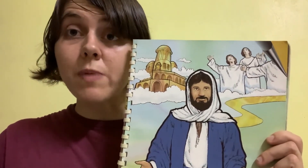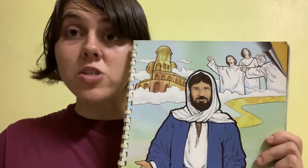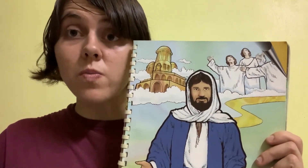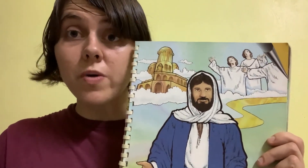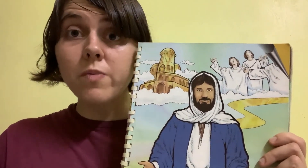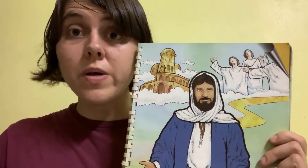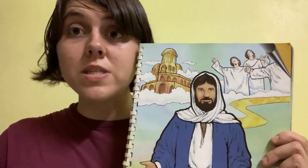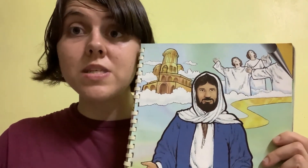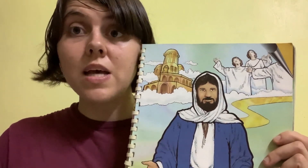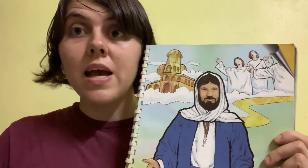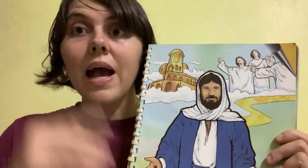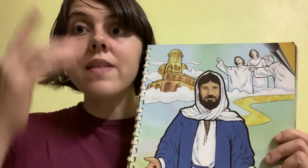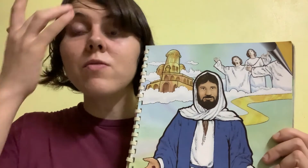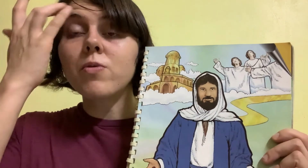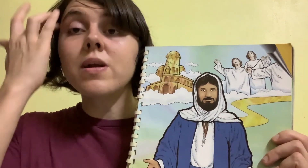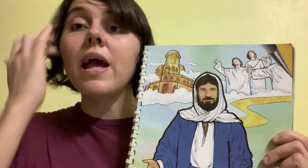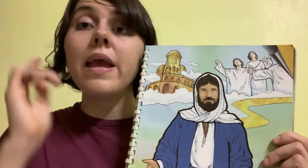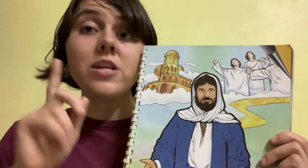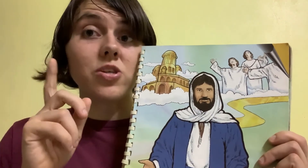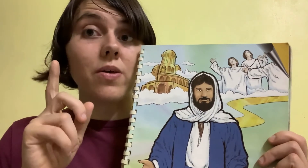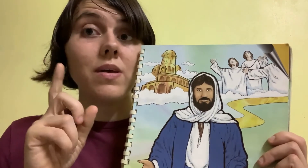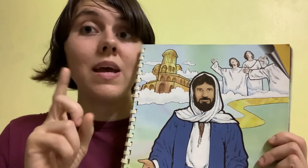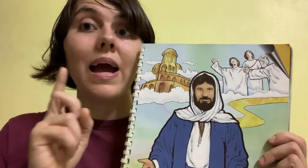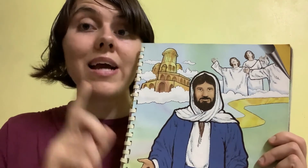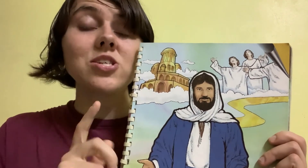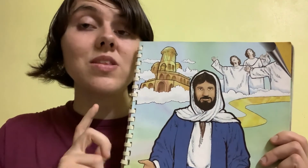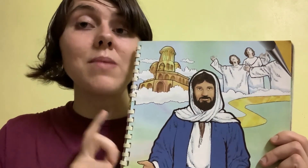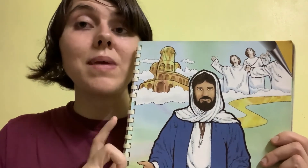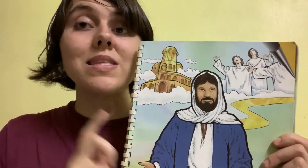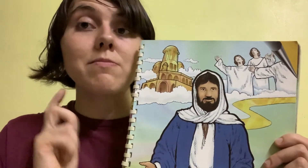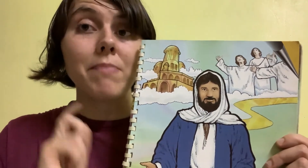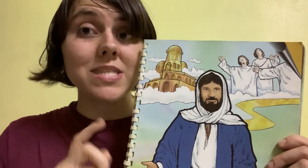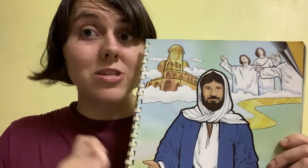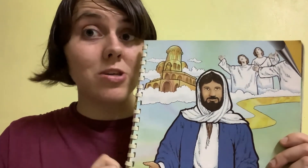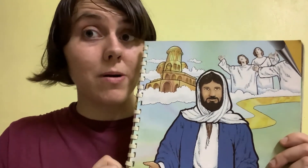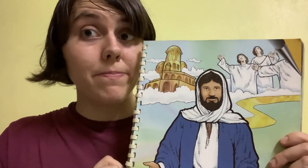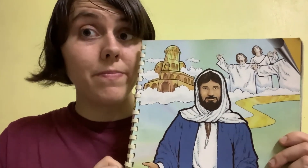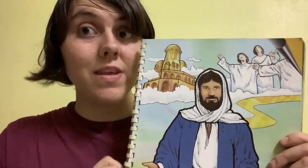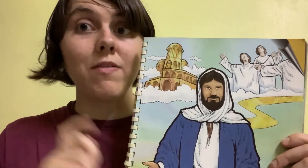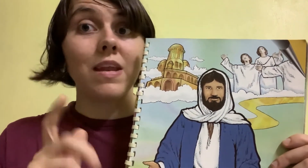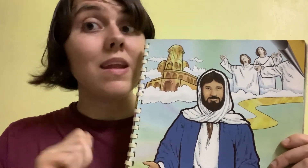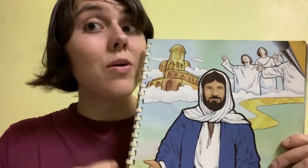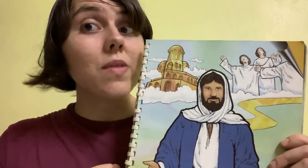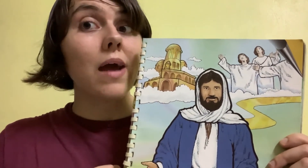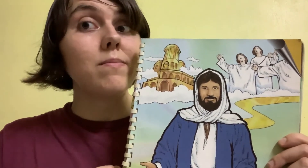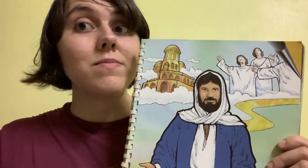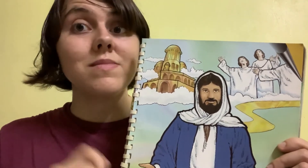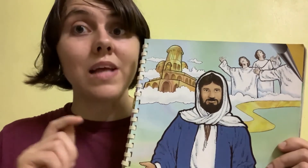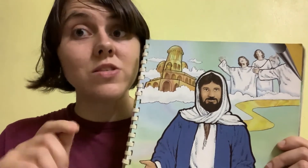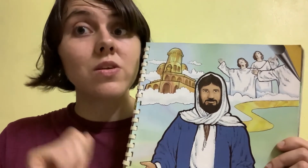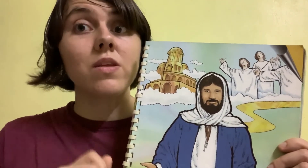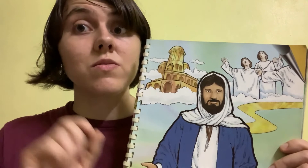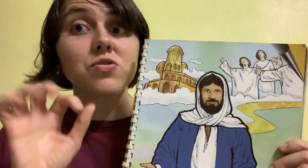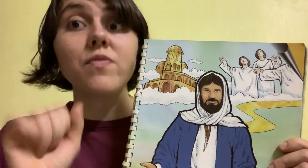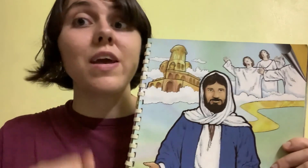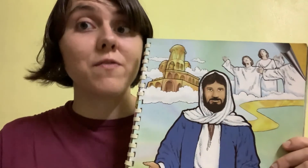special purpose. And the word angel actually means messenger, if you didn't know that. That's your little trivia for